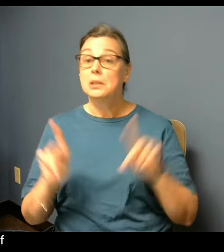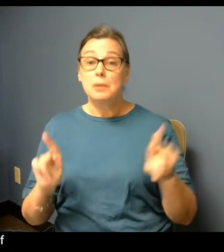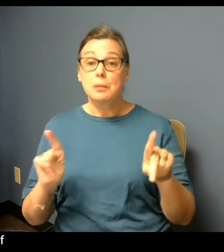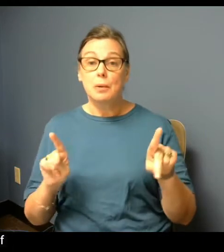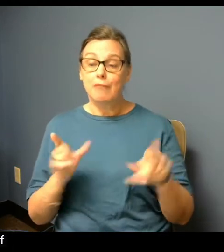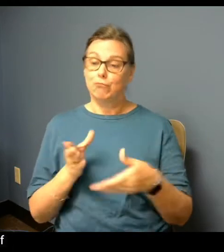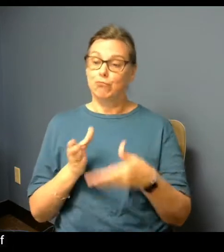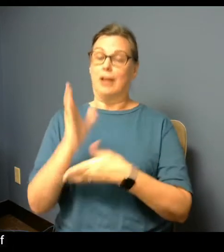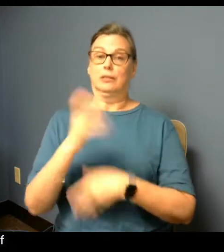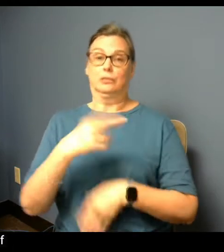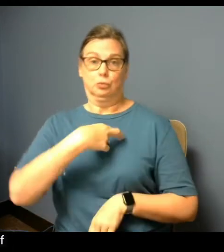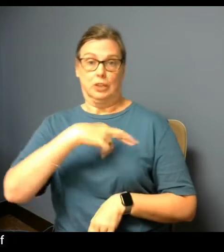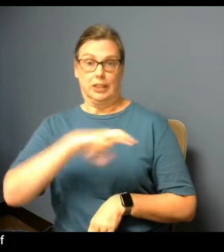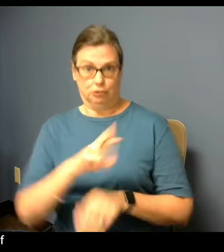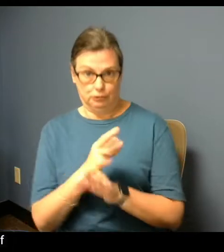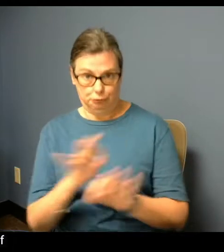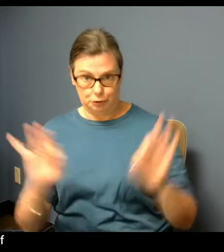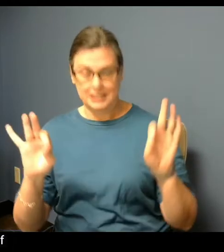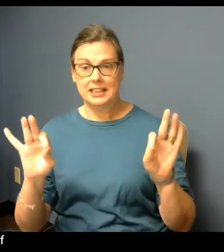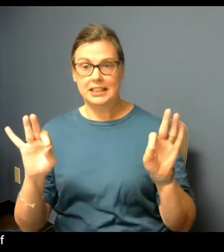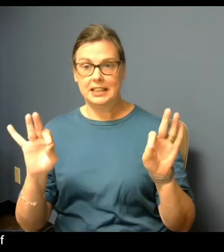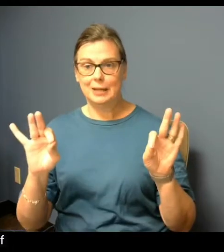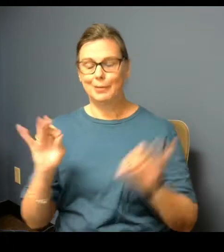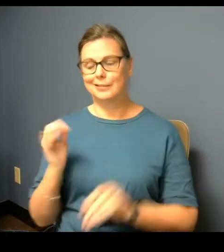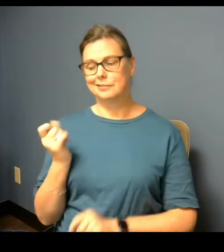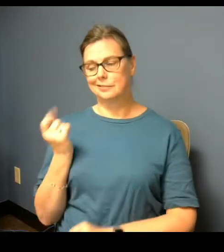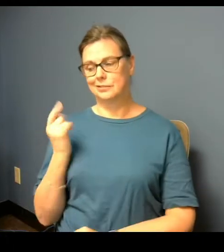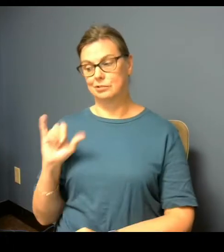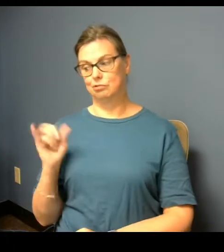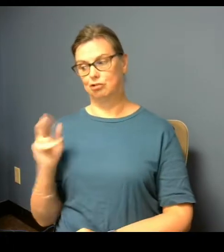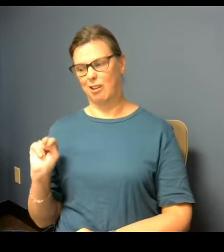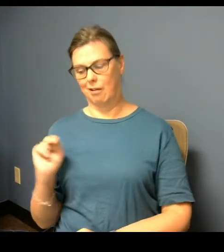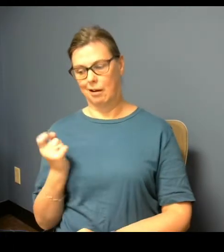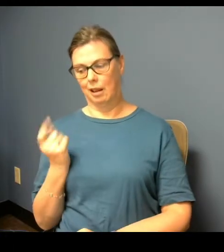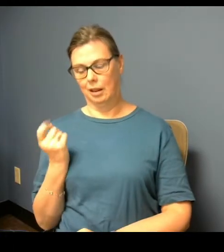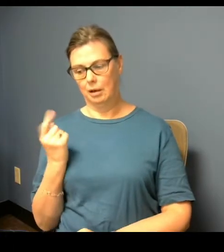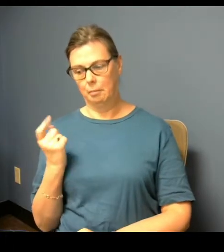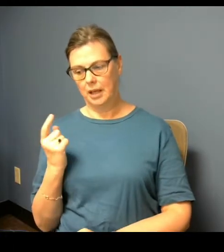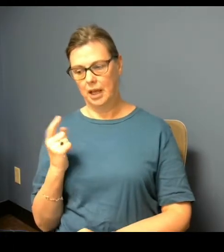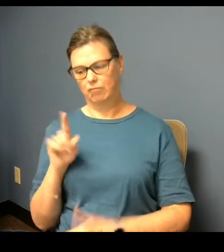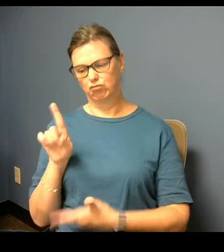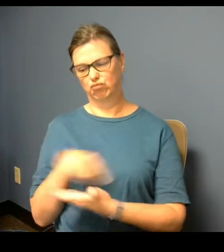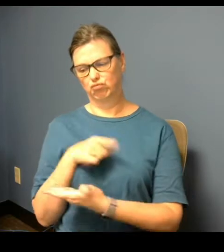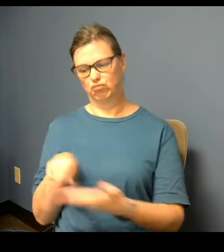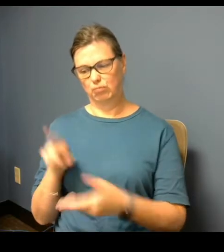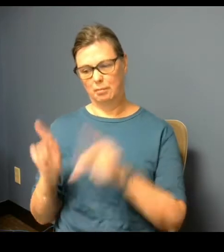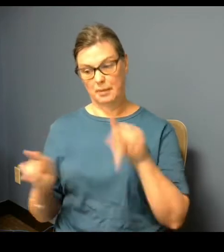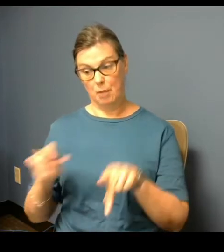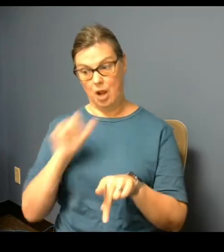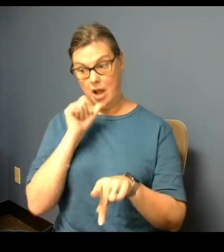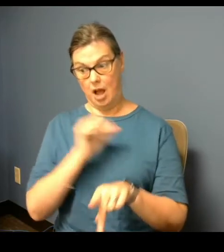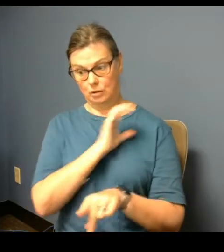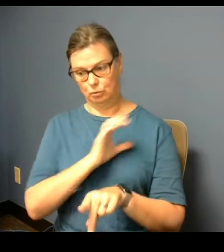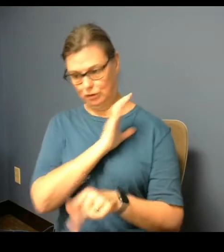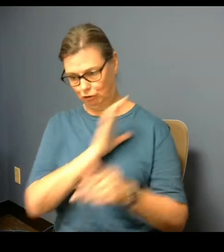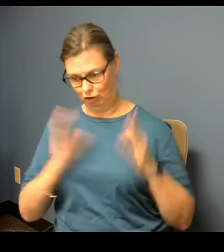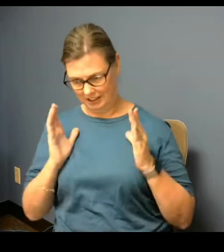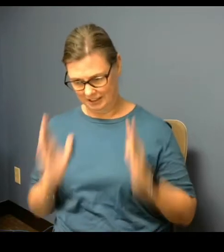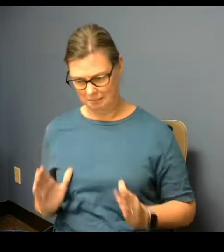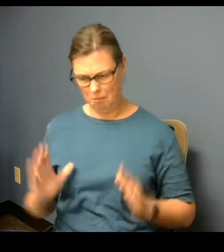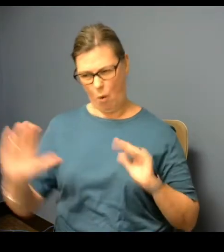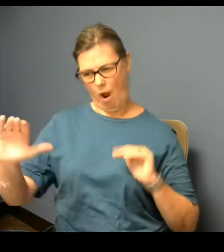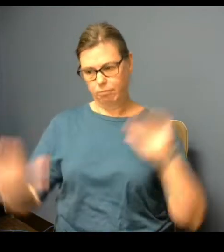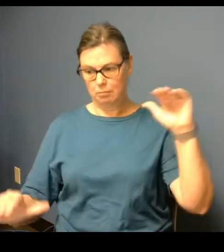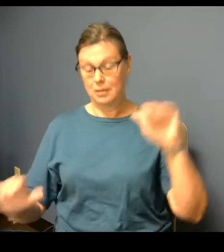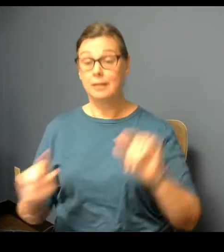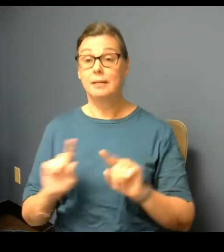freedom of religion. Now, he also refers to people as heathens if they don't practice the Christian faith, but he still says if there's